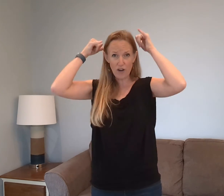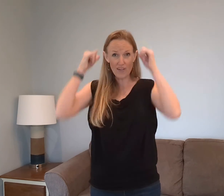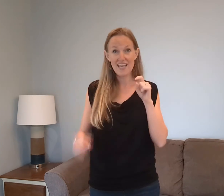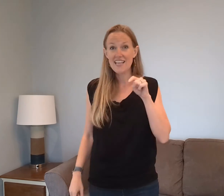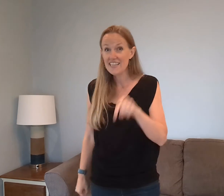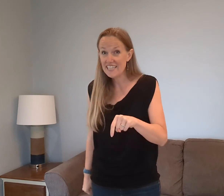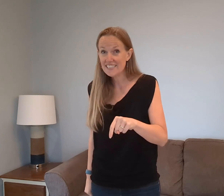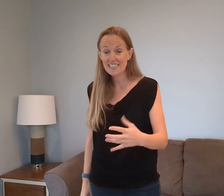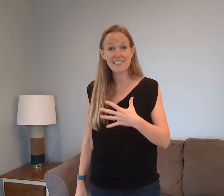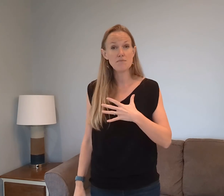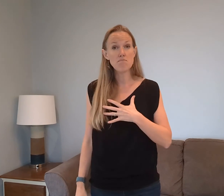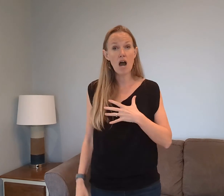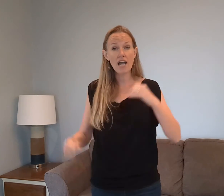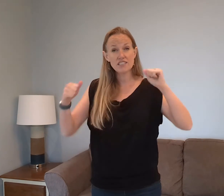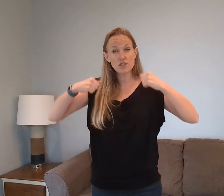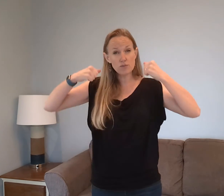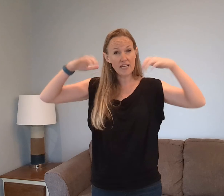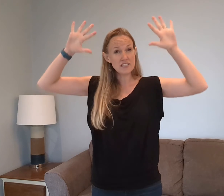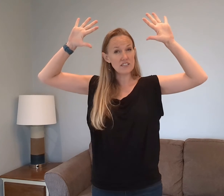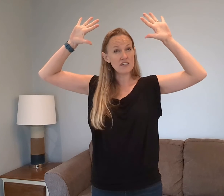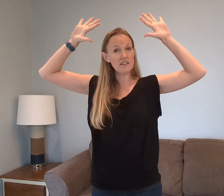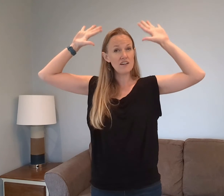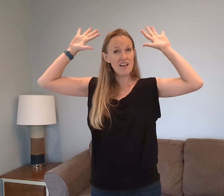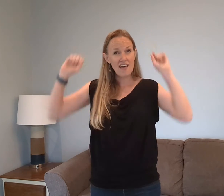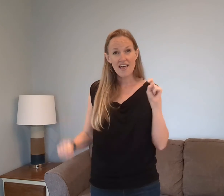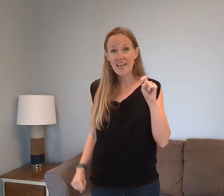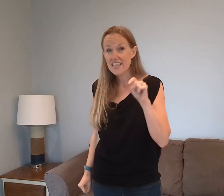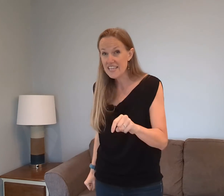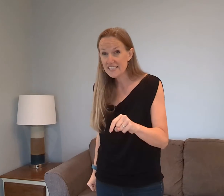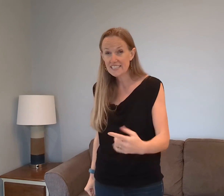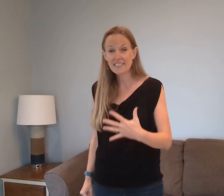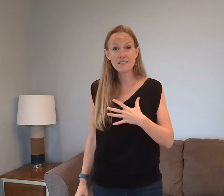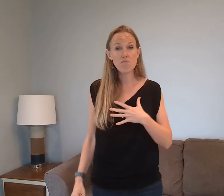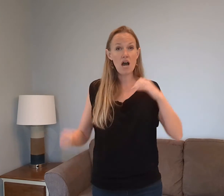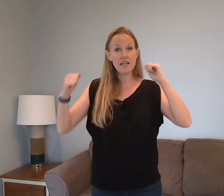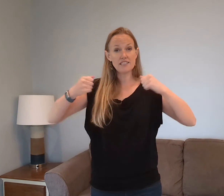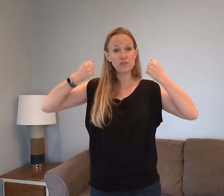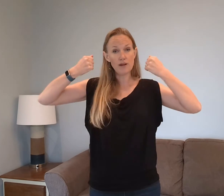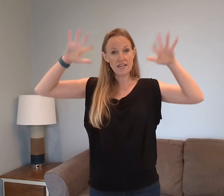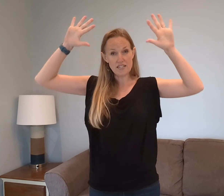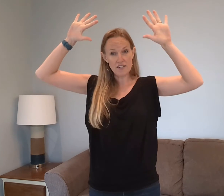crown. This is my surrender. This is my